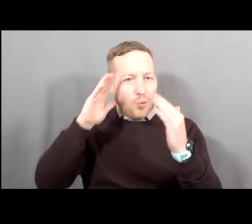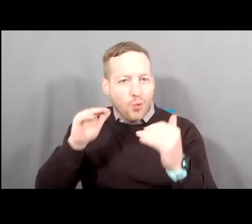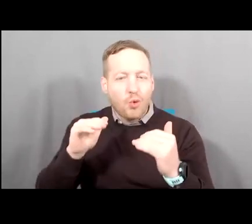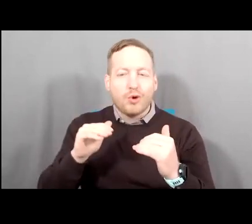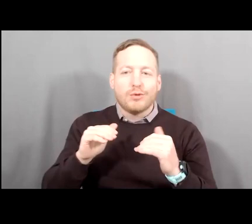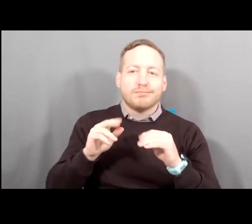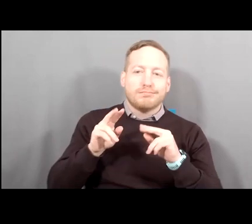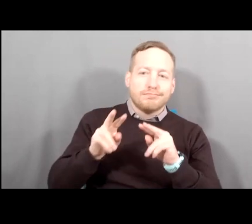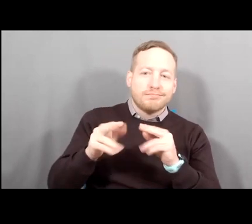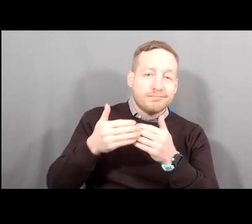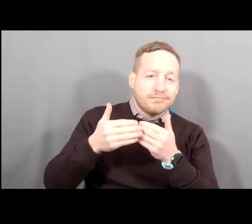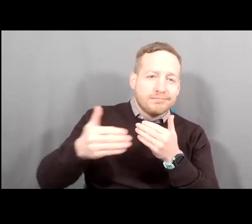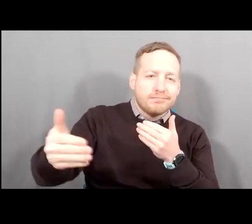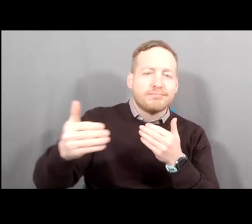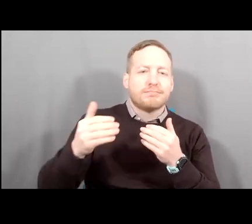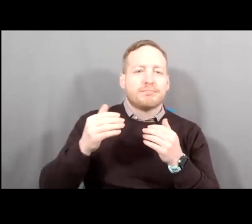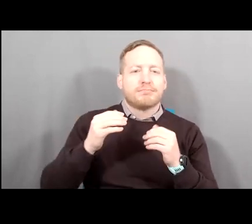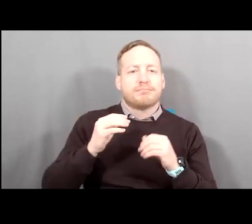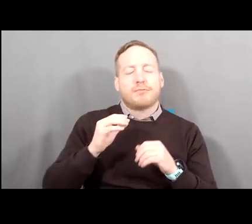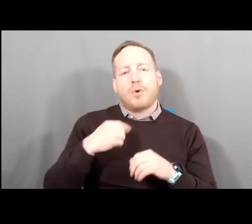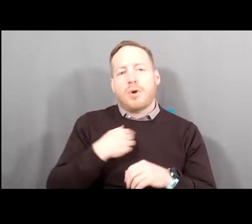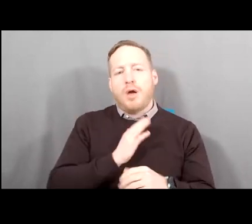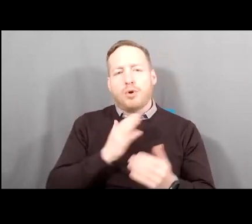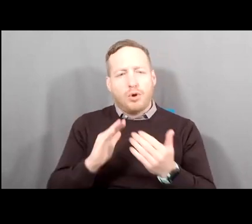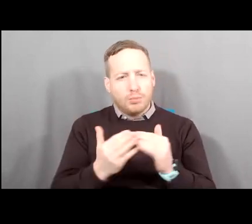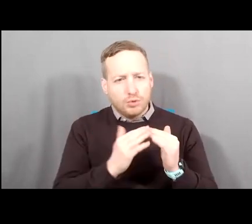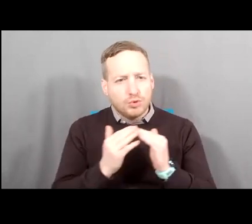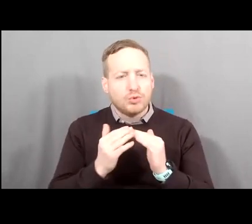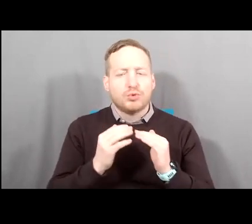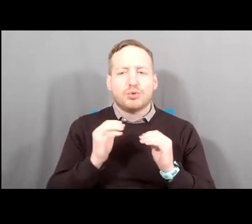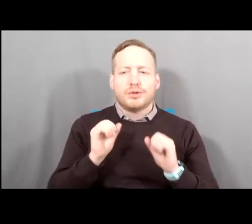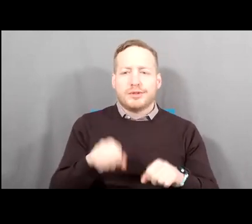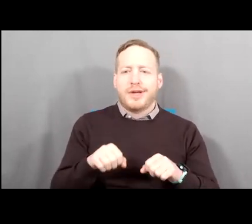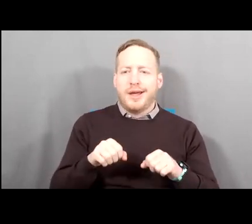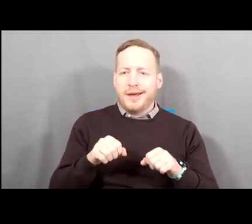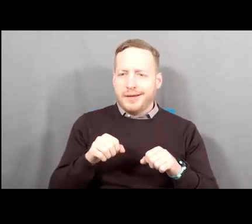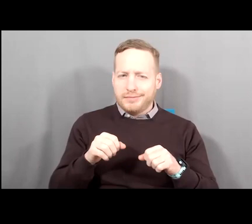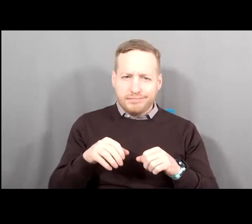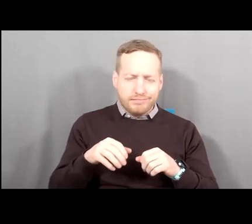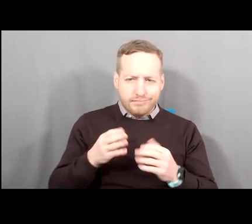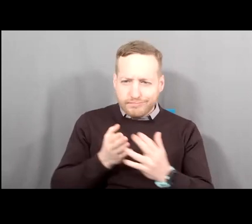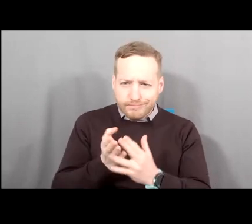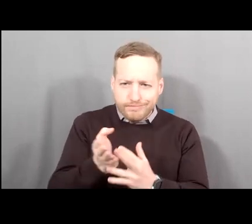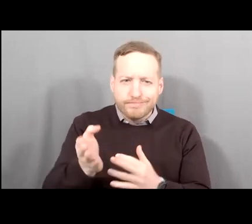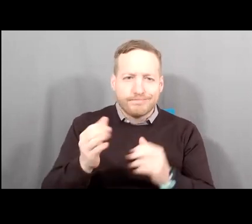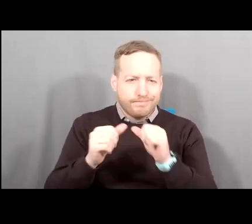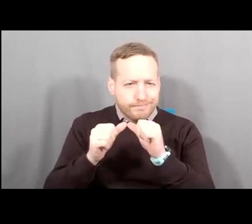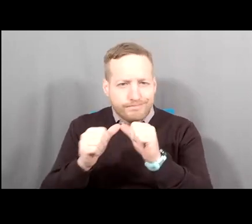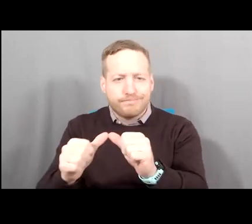the light at the end of this tunnel. We can look at hope in our future And as a community, we